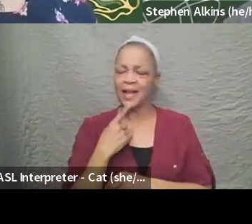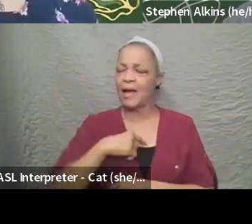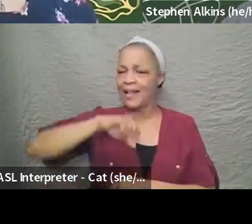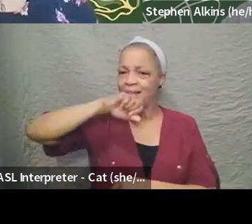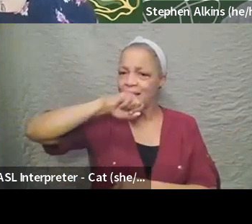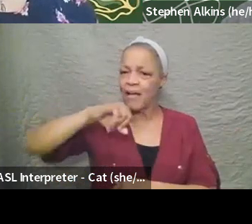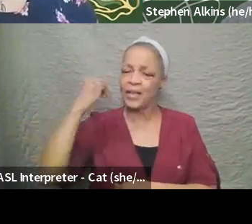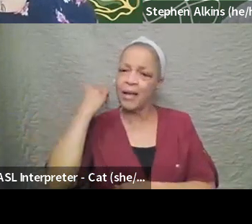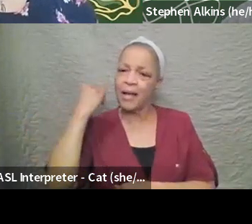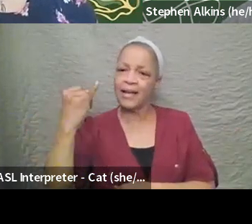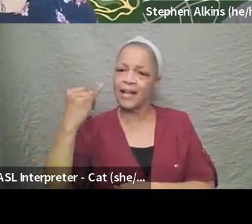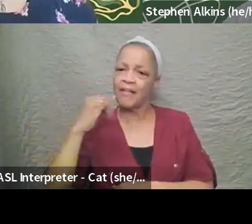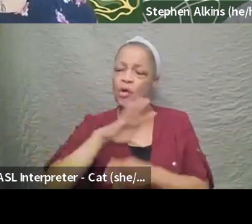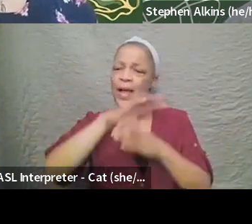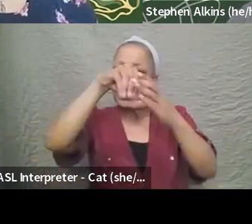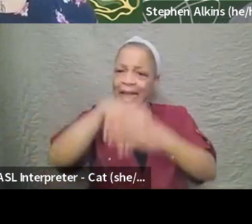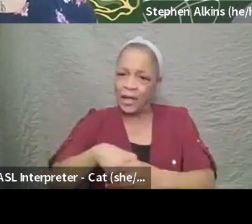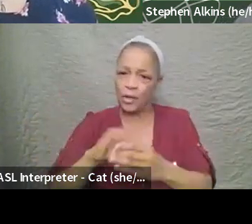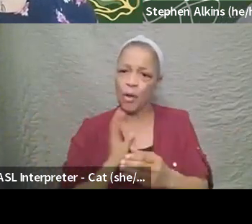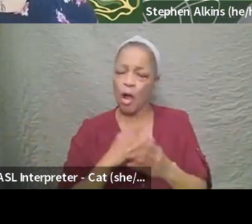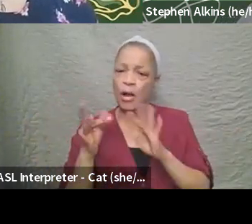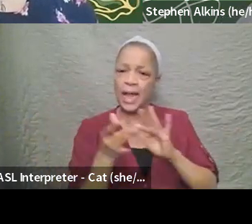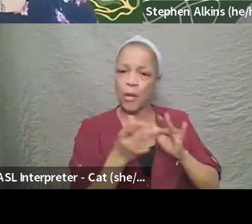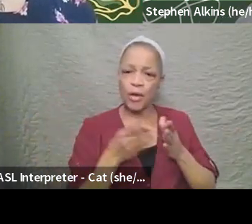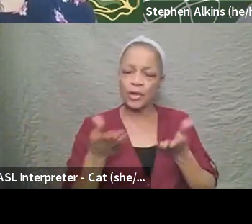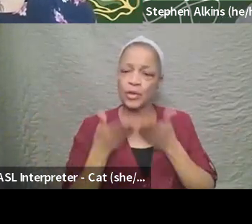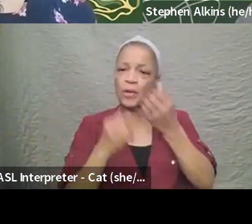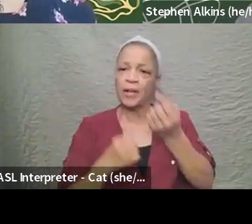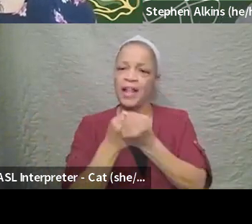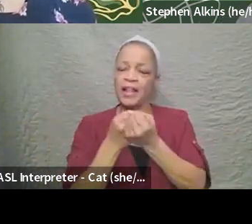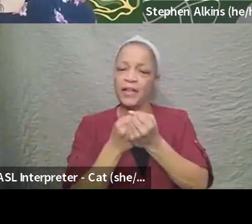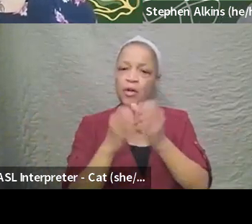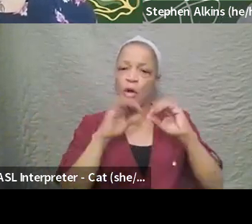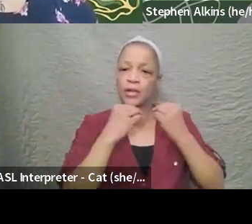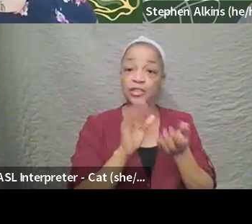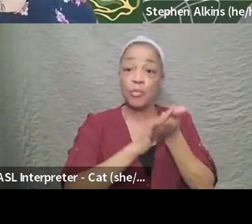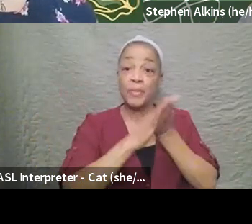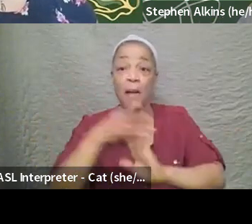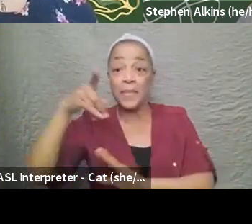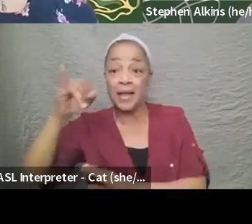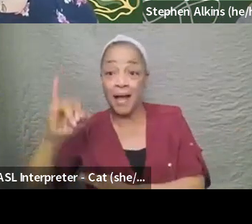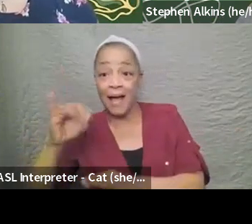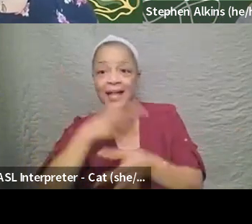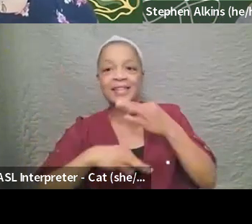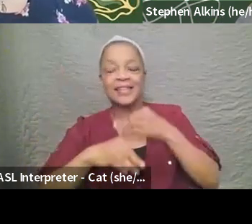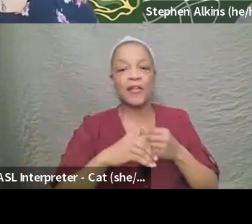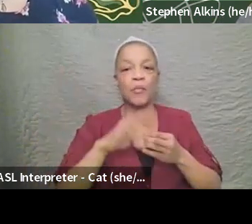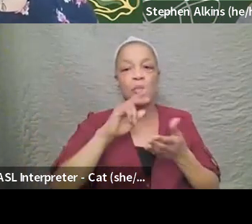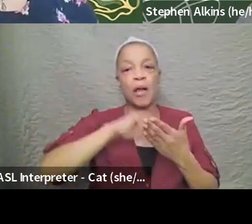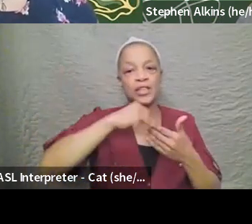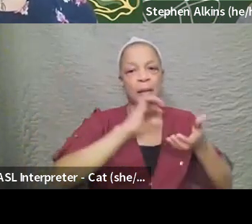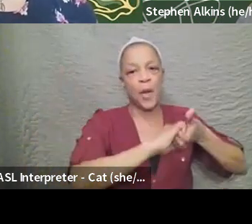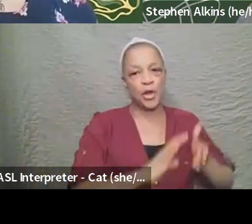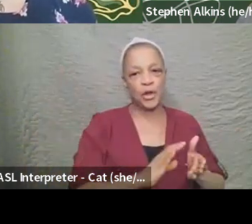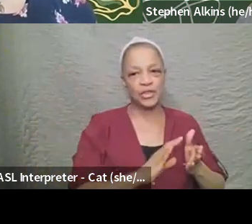of reaching into our networks to elevate organizations to become PIs as opposed to project partners. Have you